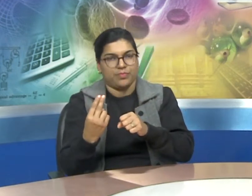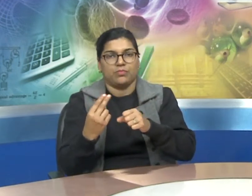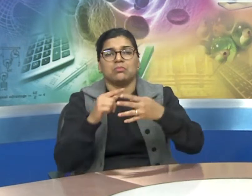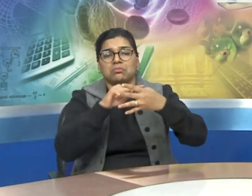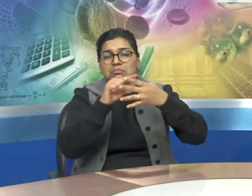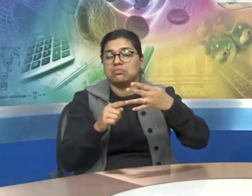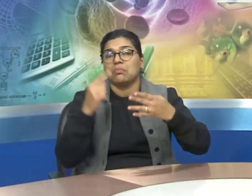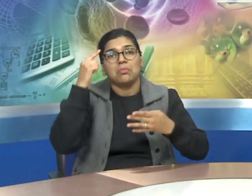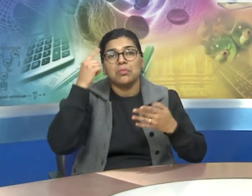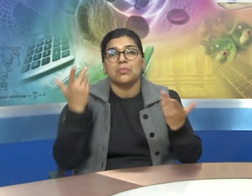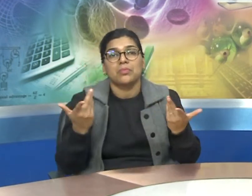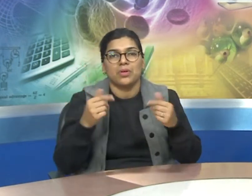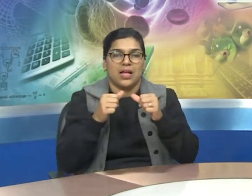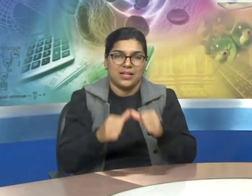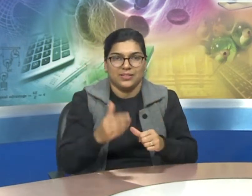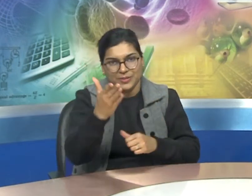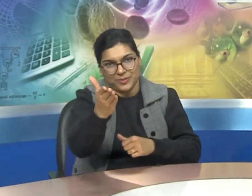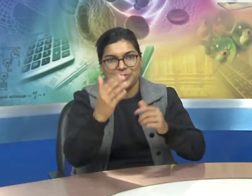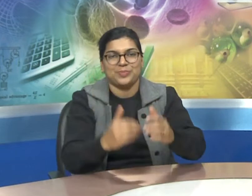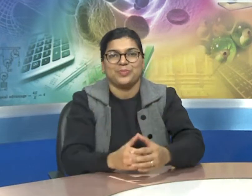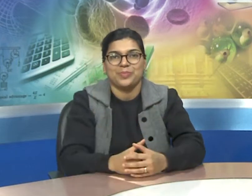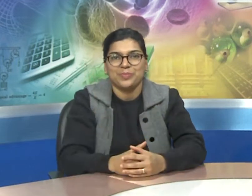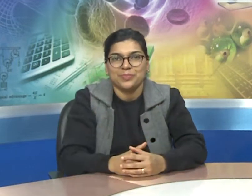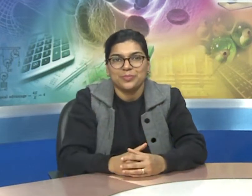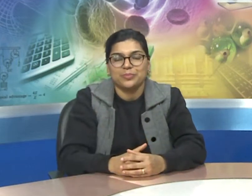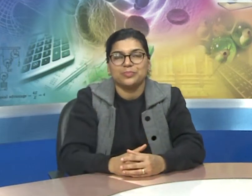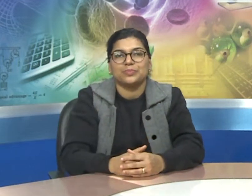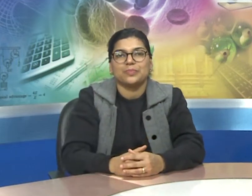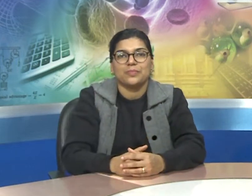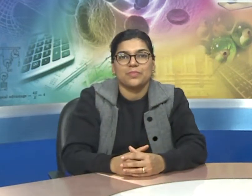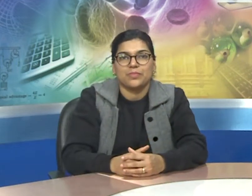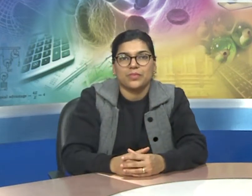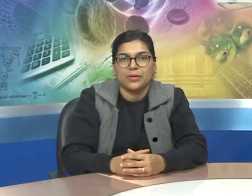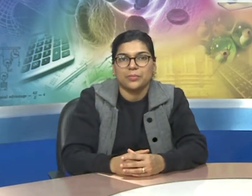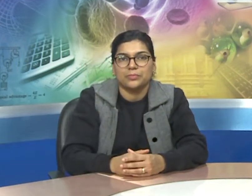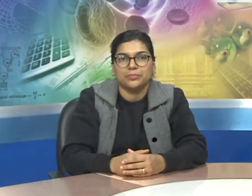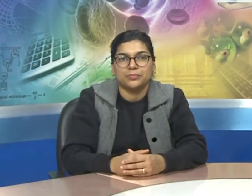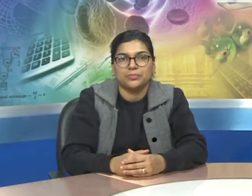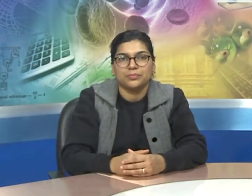Option D, graph slide. Have a look at the answer.